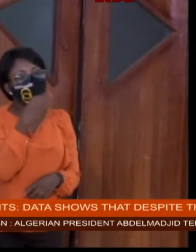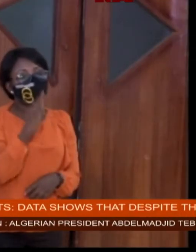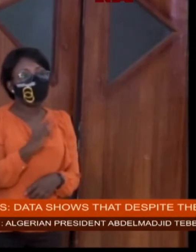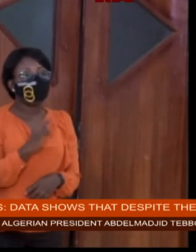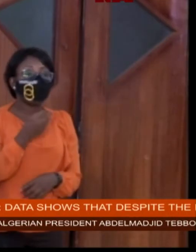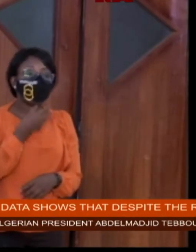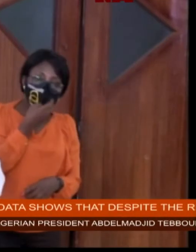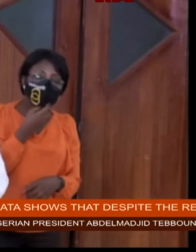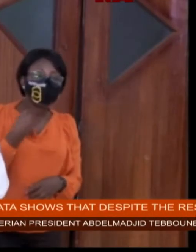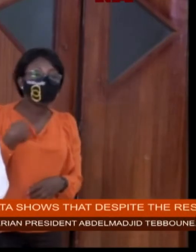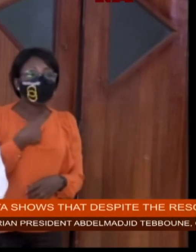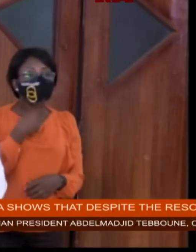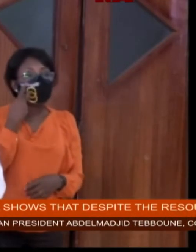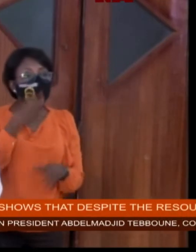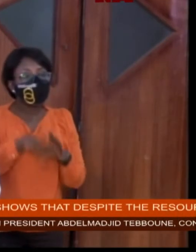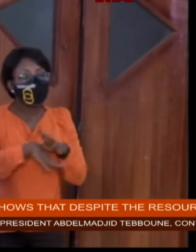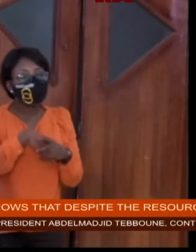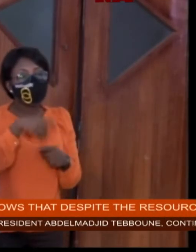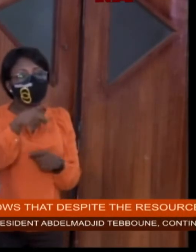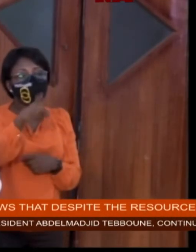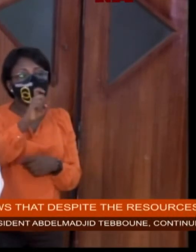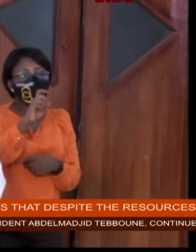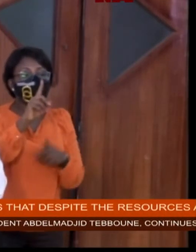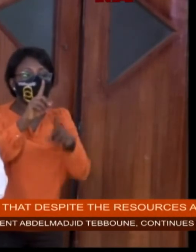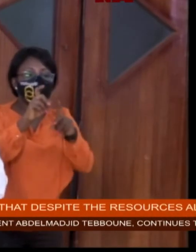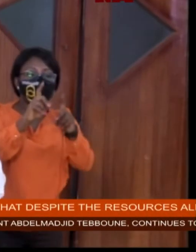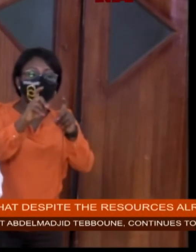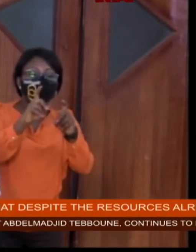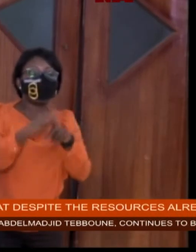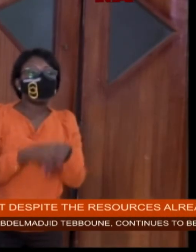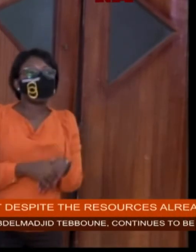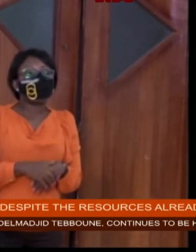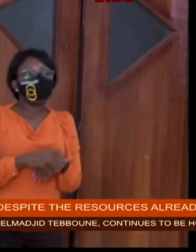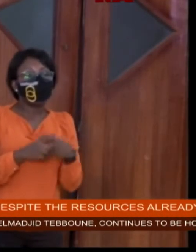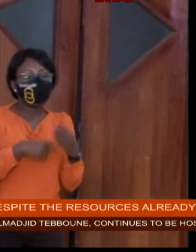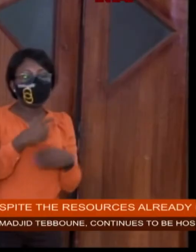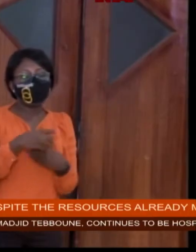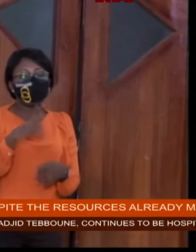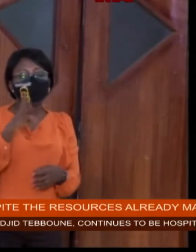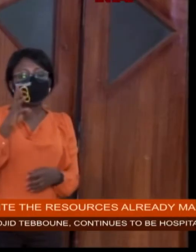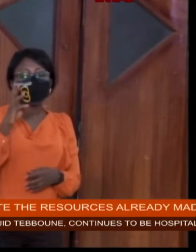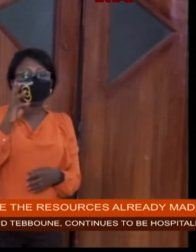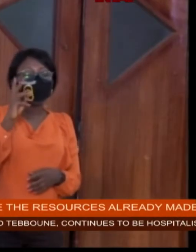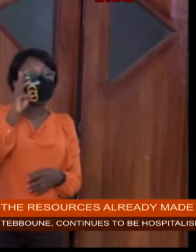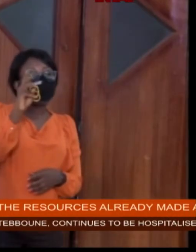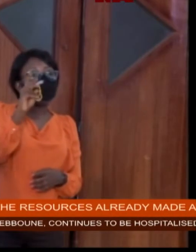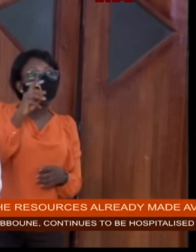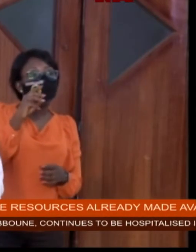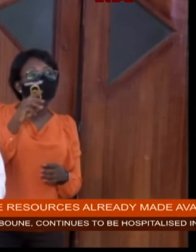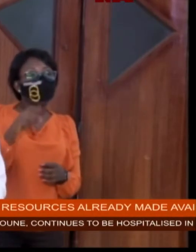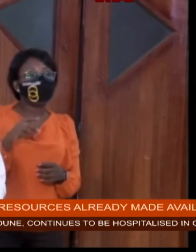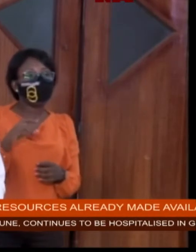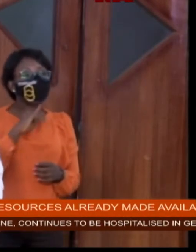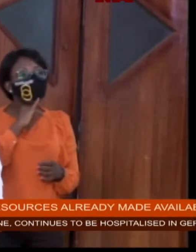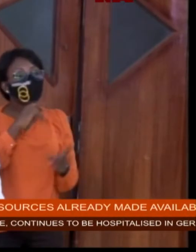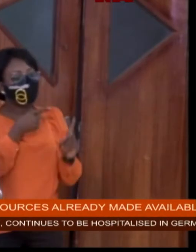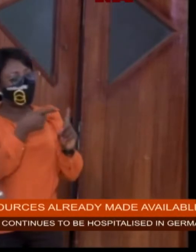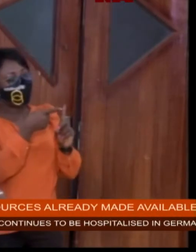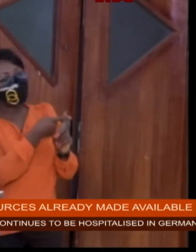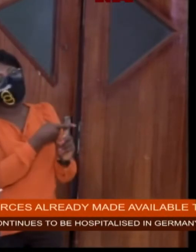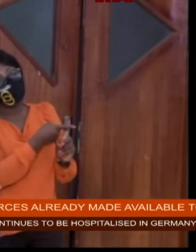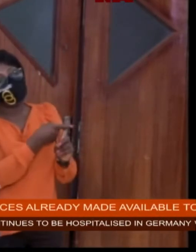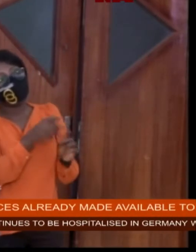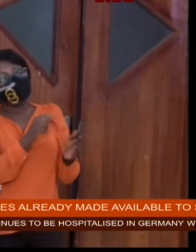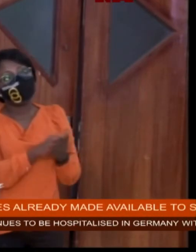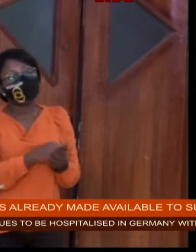that out of 100 tests conducted, about 16 test positive. So that calls